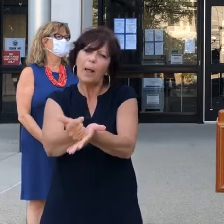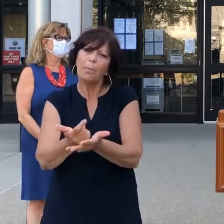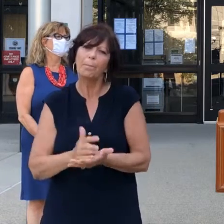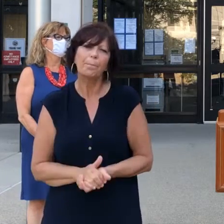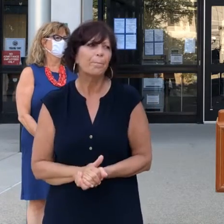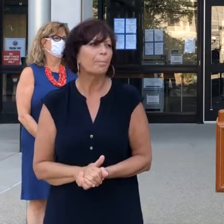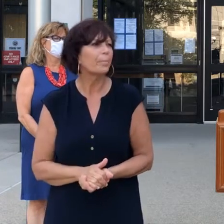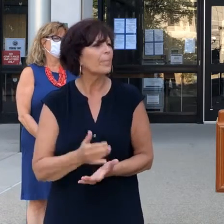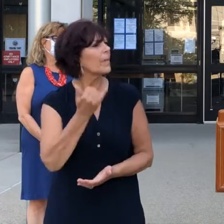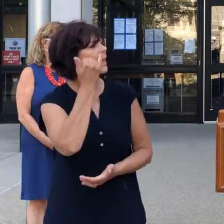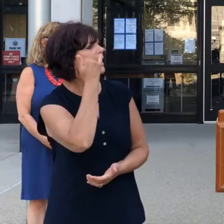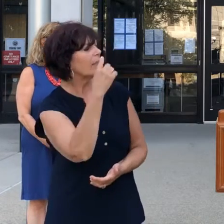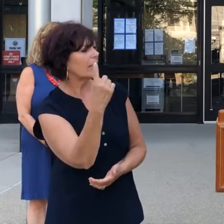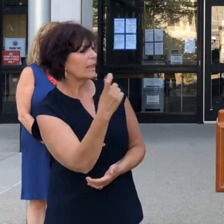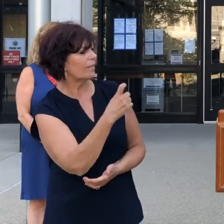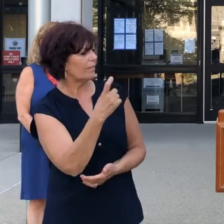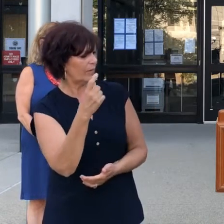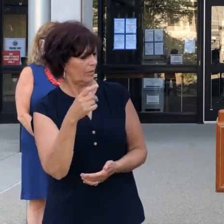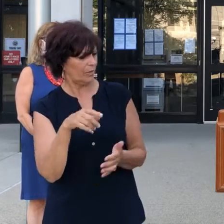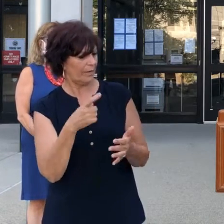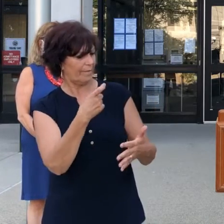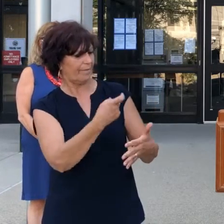consumers.